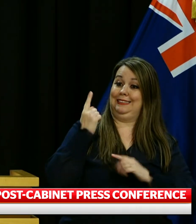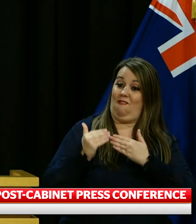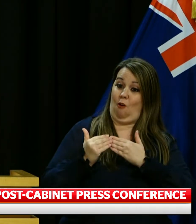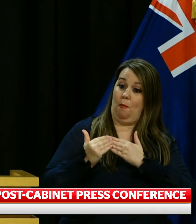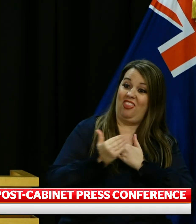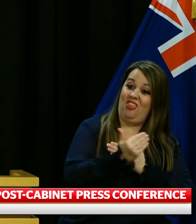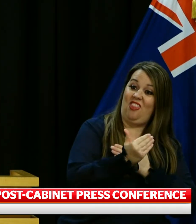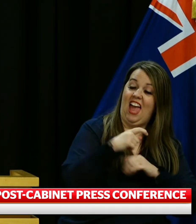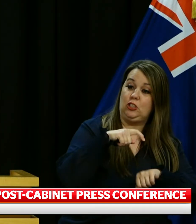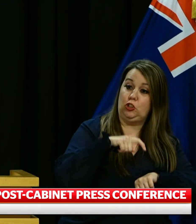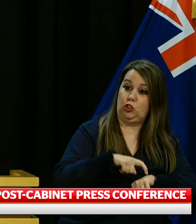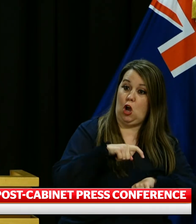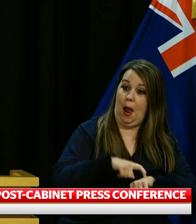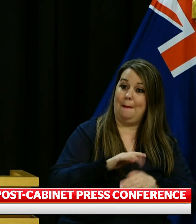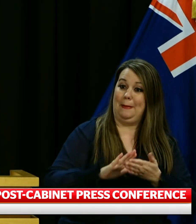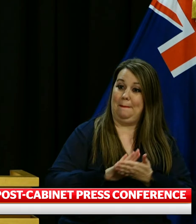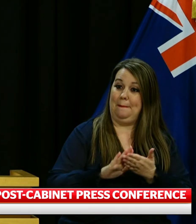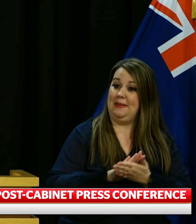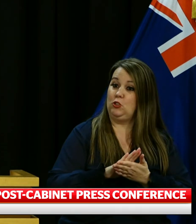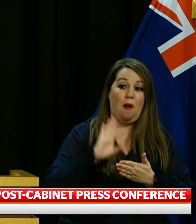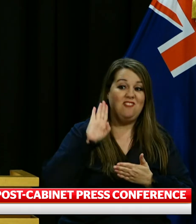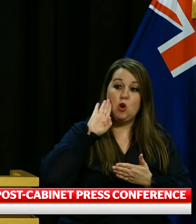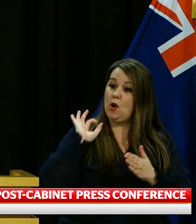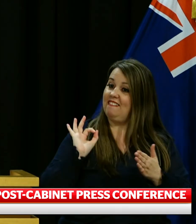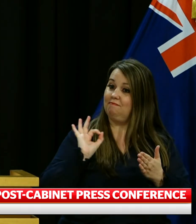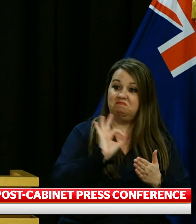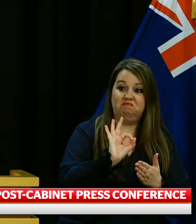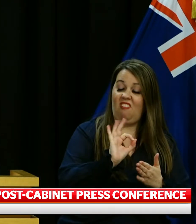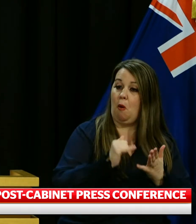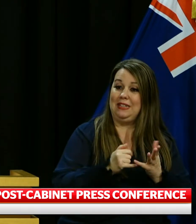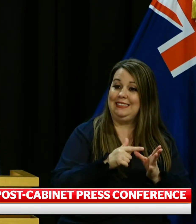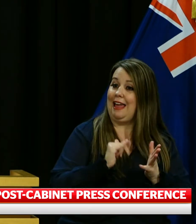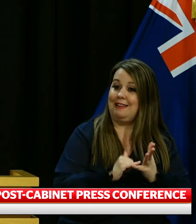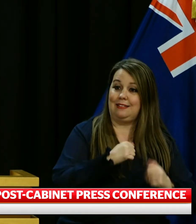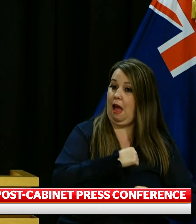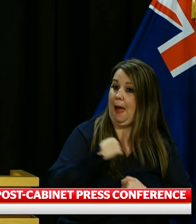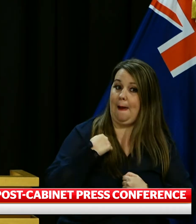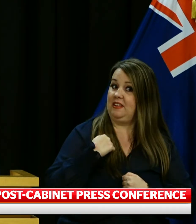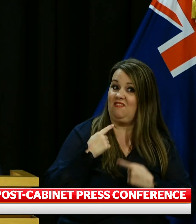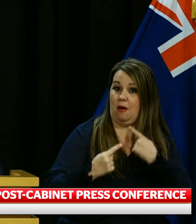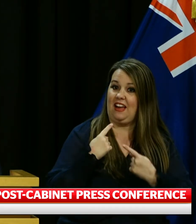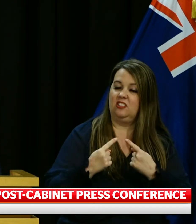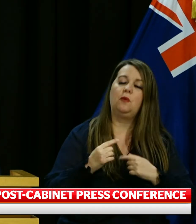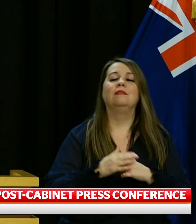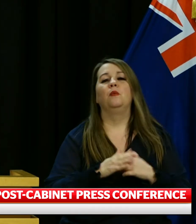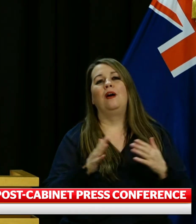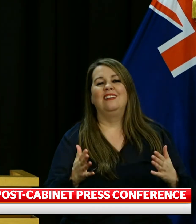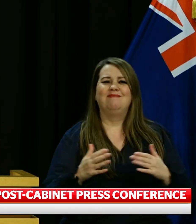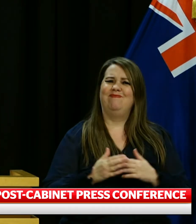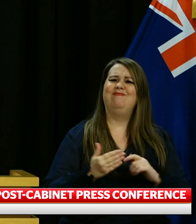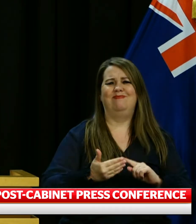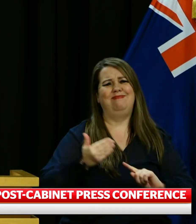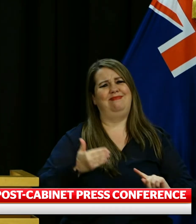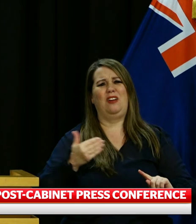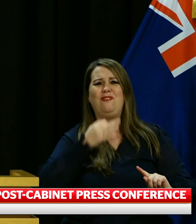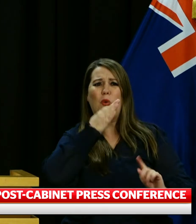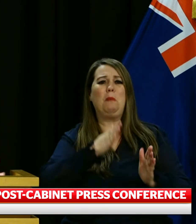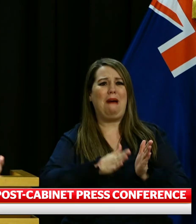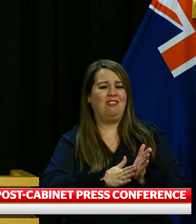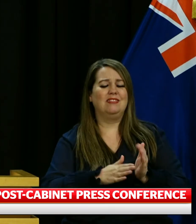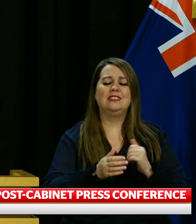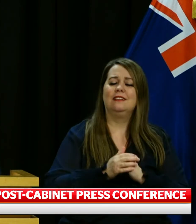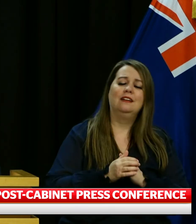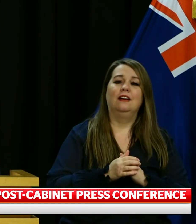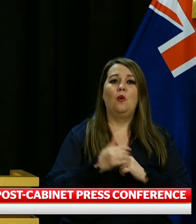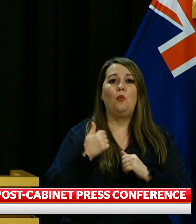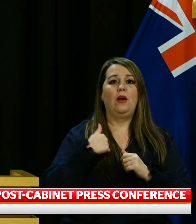it's a few months ago now. I'm sure I received some background information, around SAS when I became Prime Minister as part